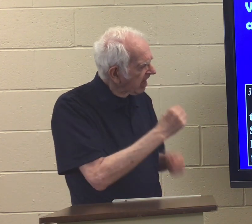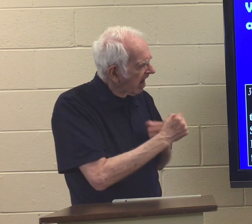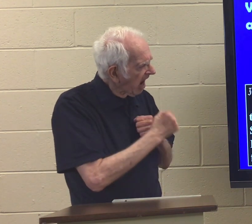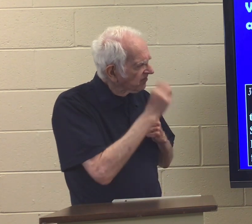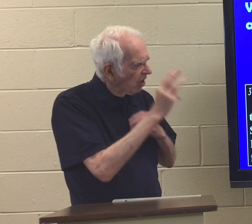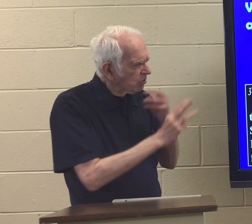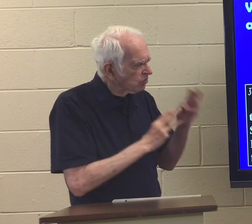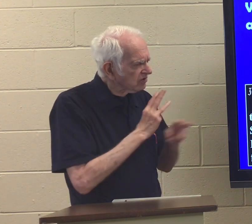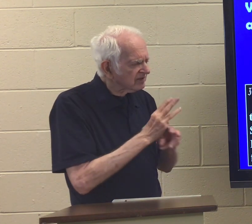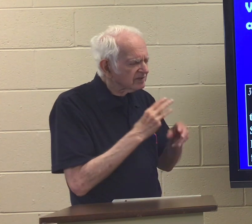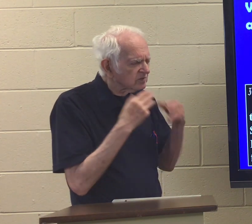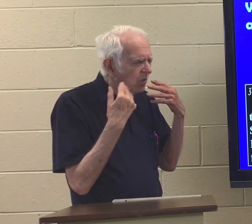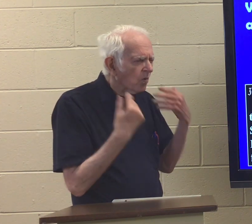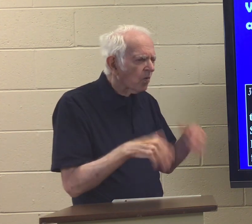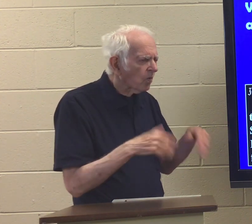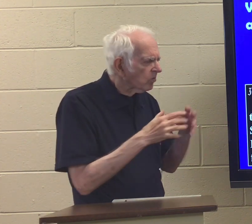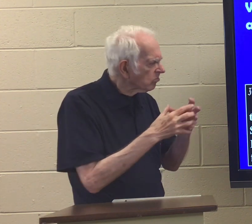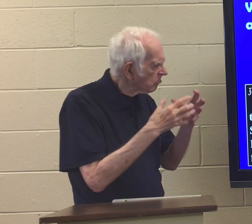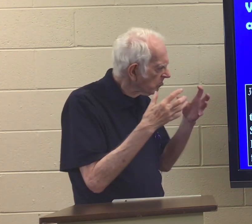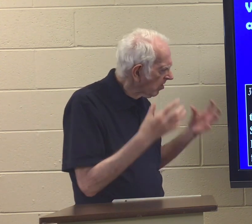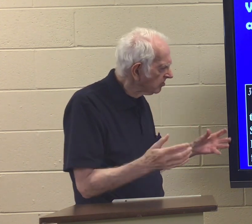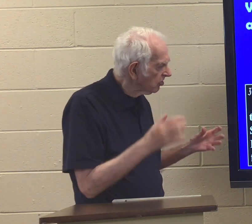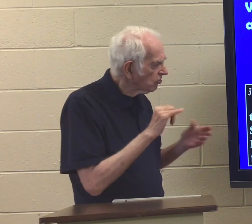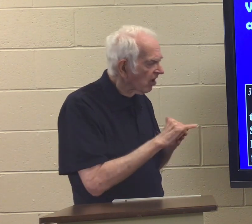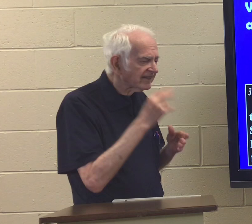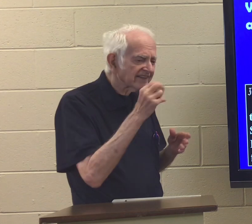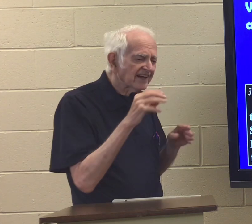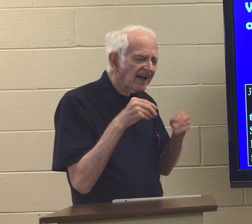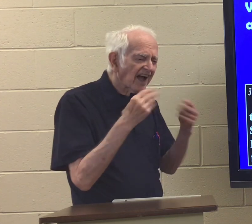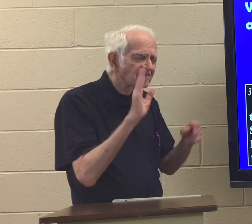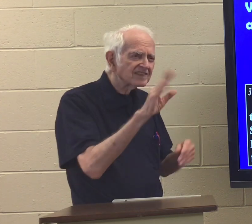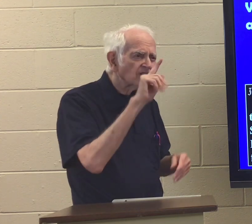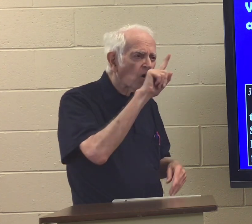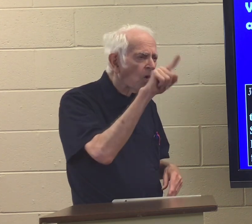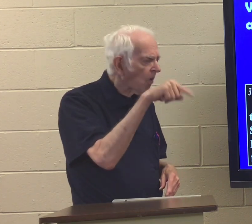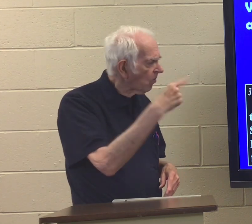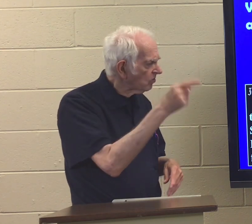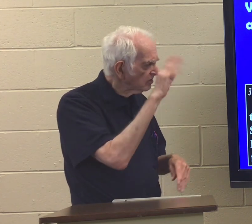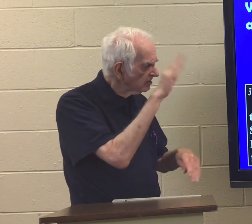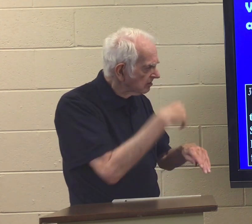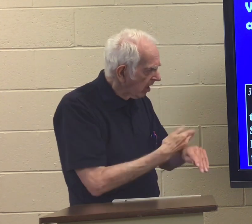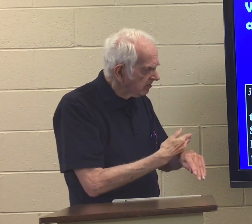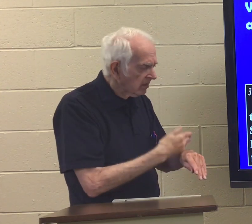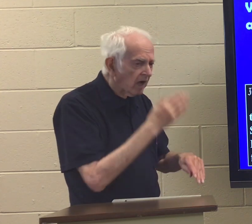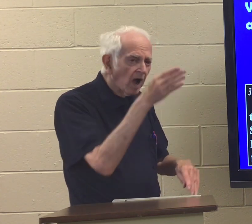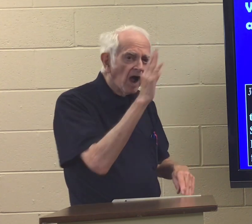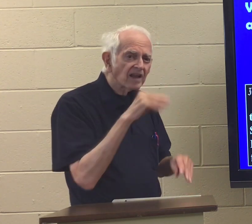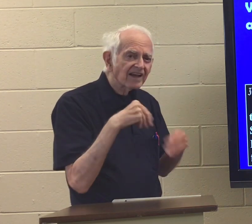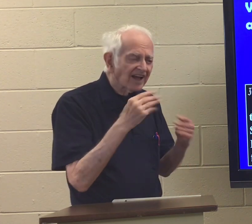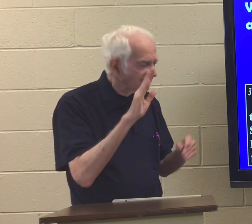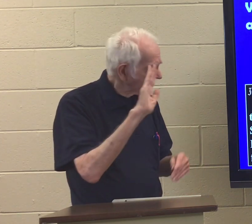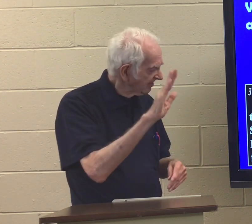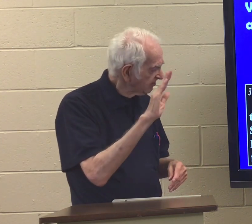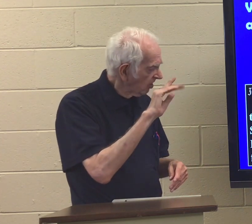Yes, God loved the world so much that he gave his only son. God gave his